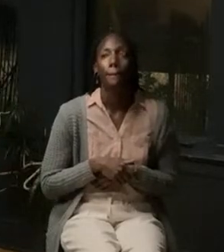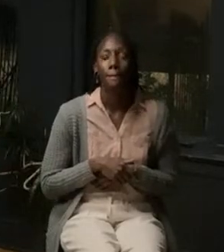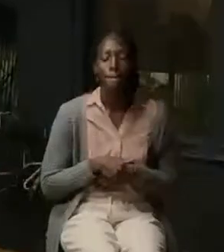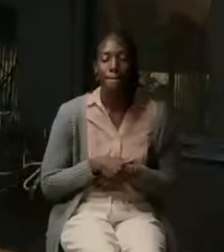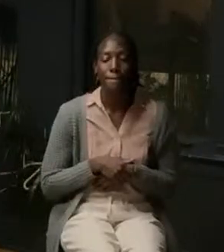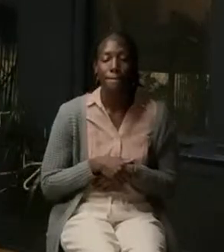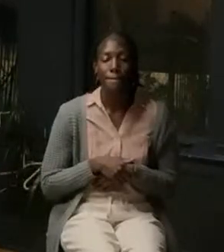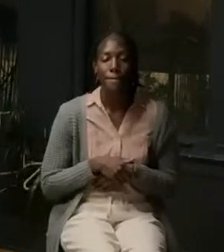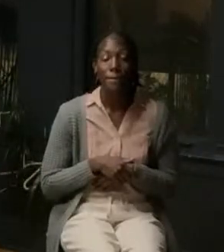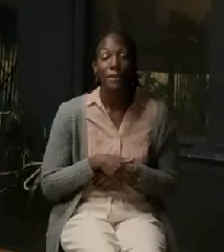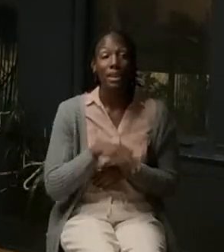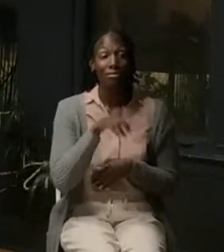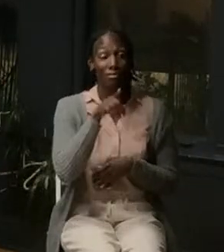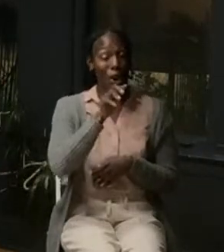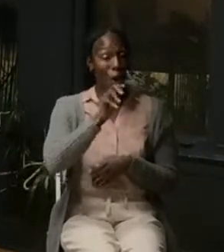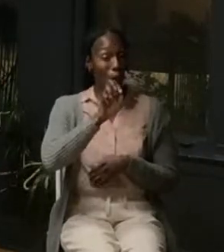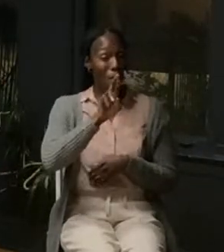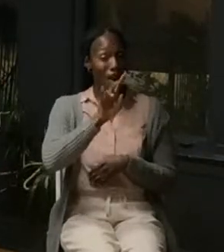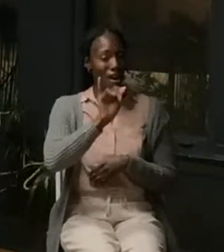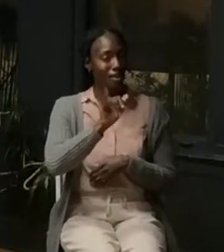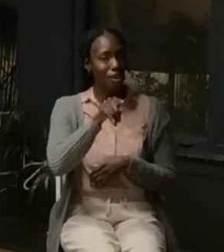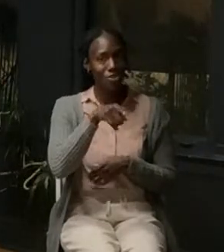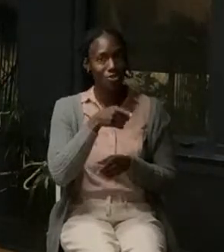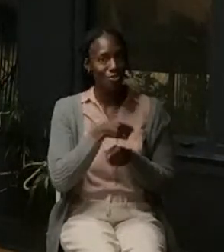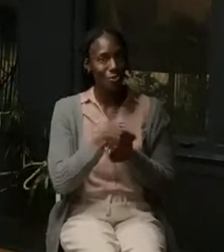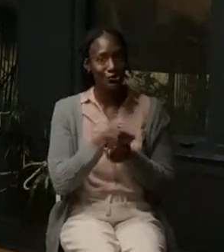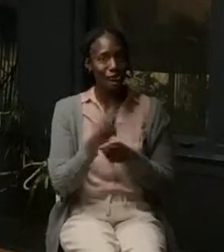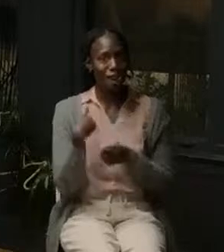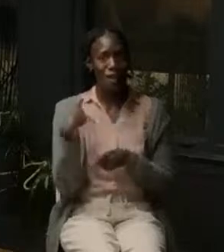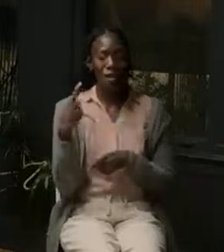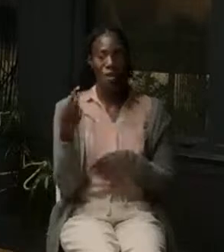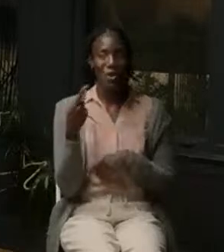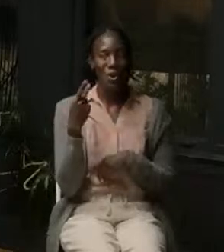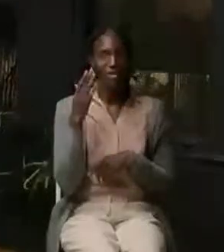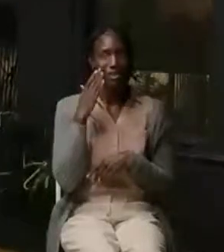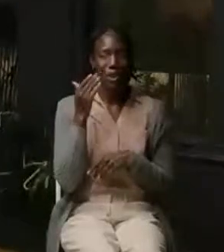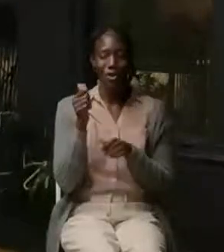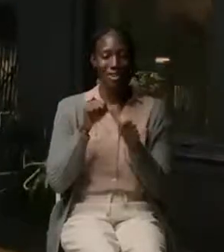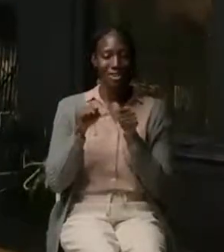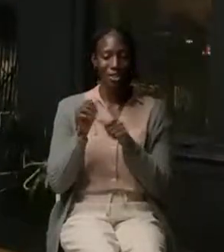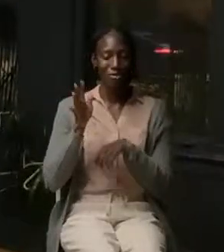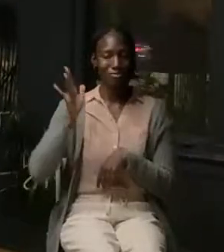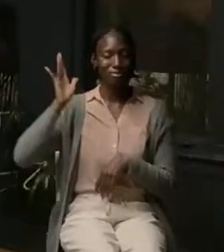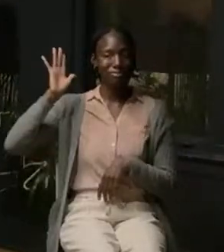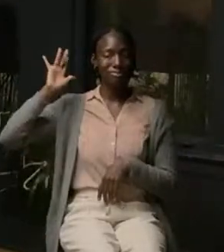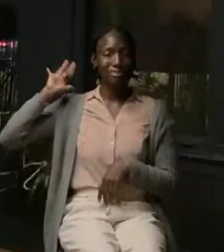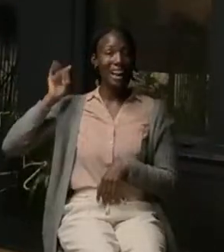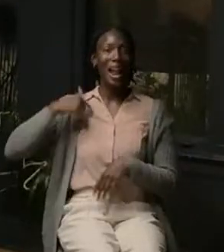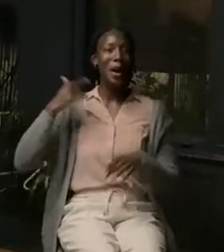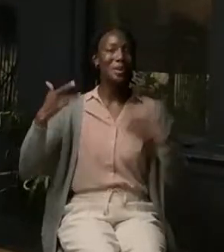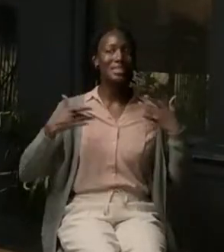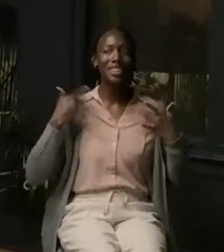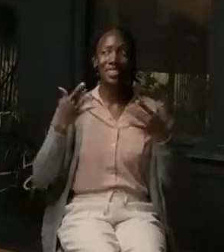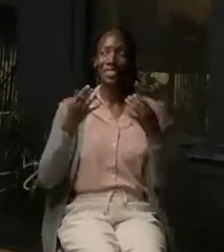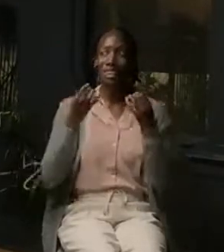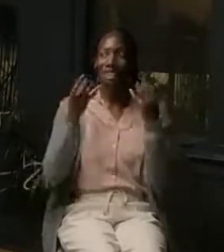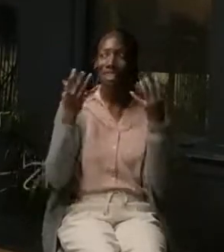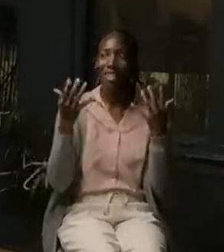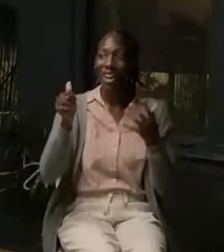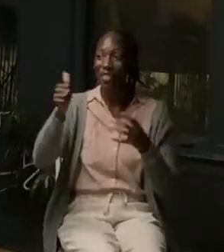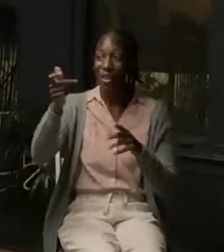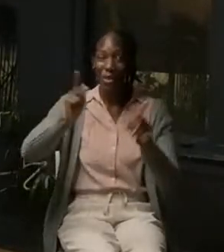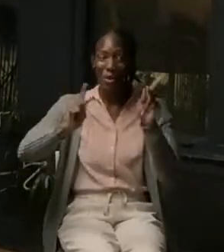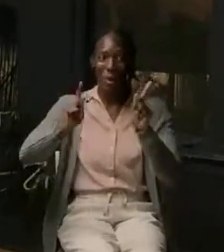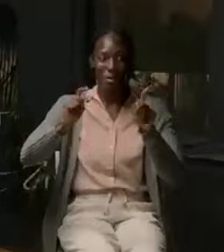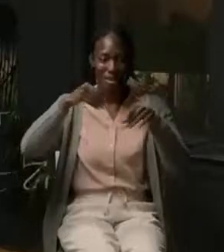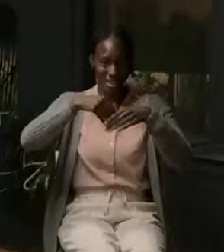And Marty's right, we go way back, and I am so excited. There are so many other people in the room with